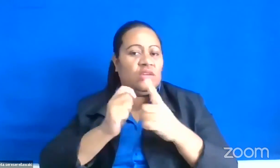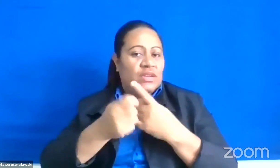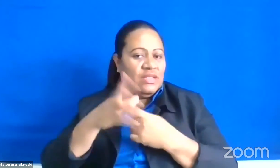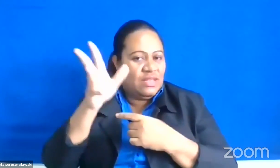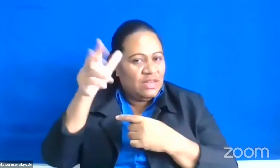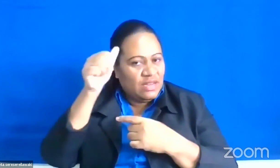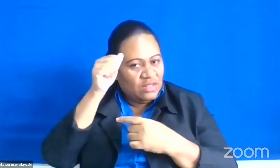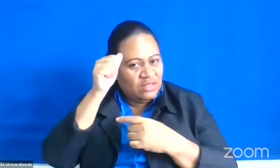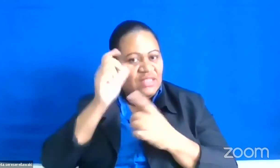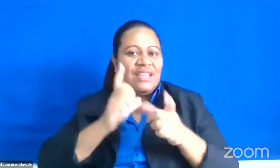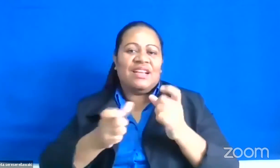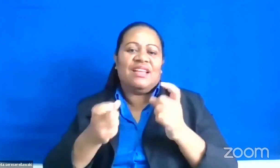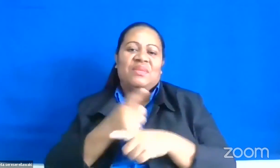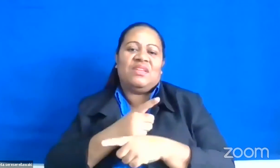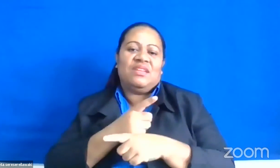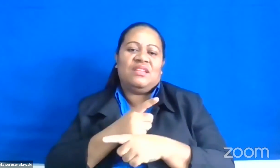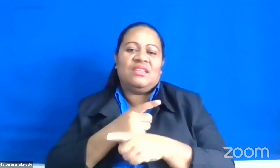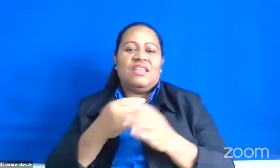change indicators from tuvalu